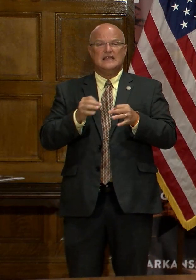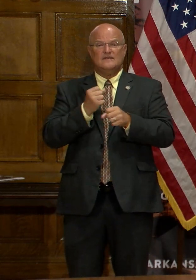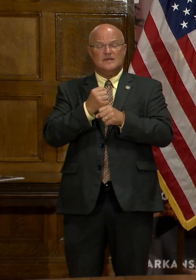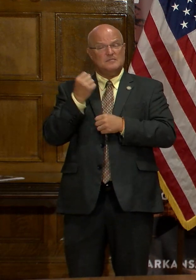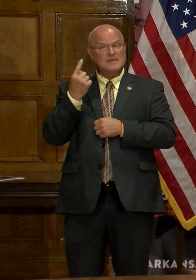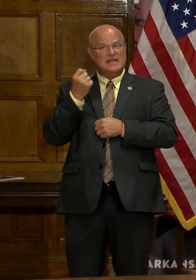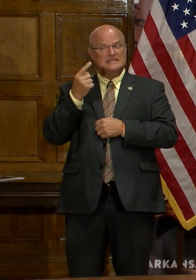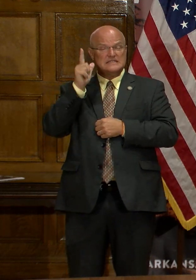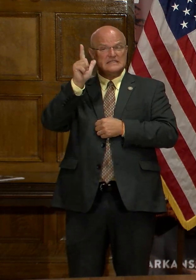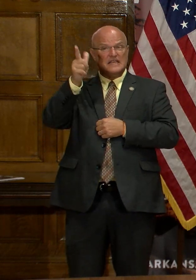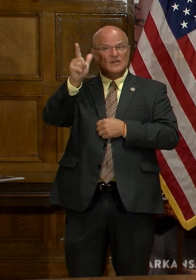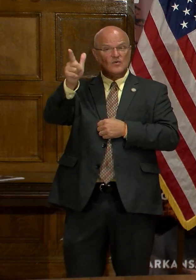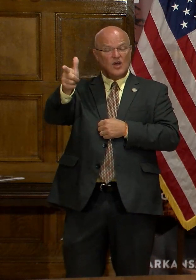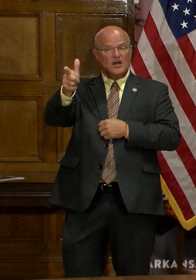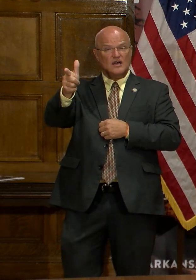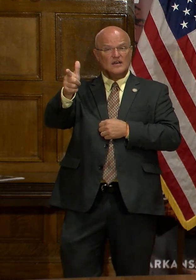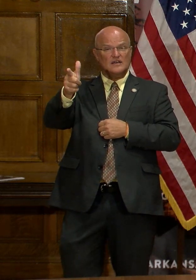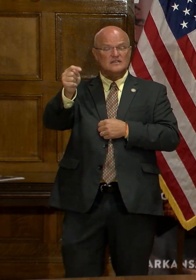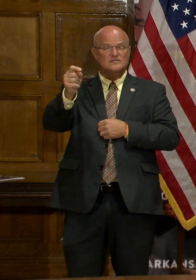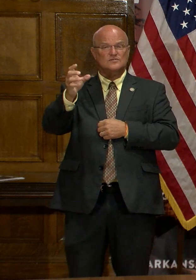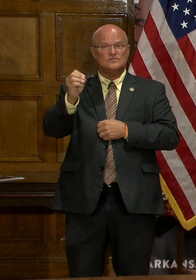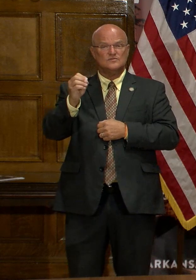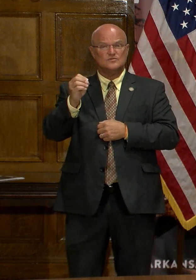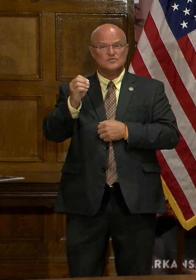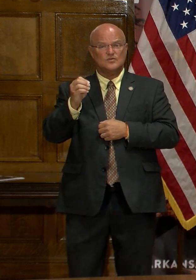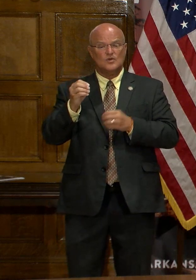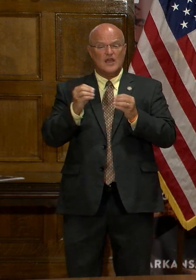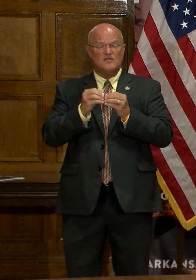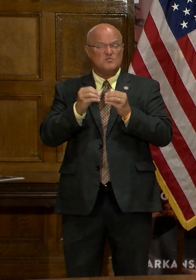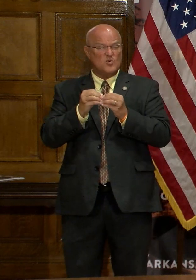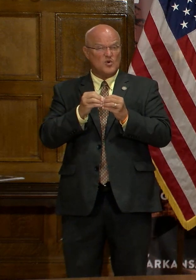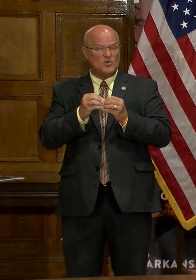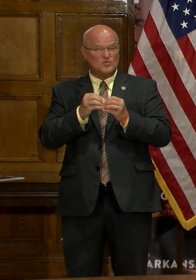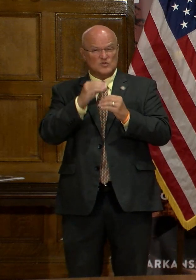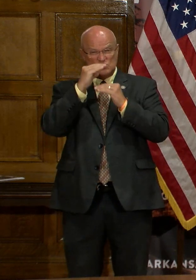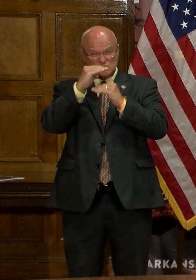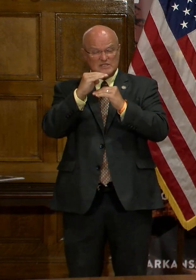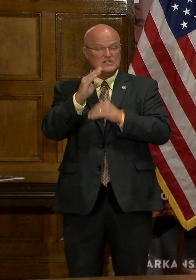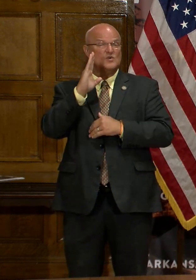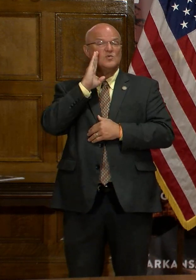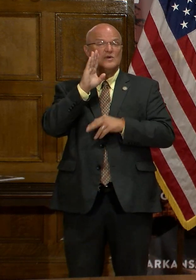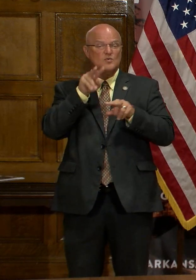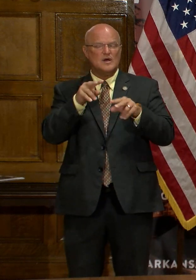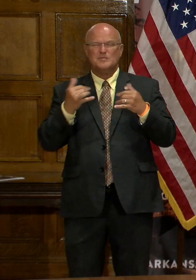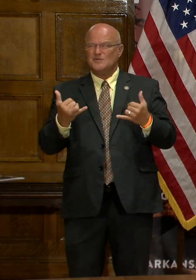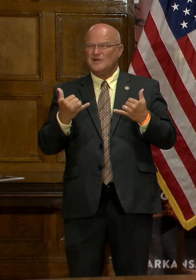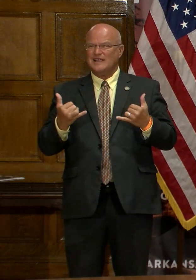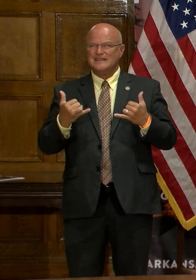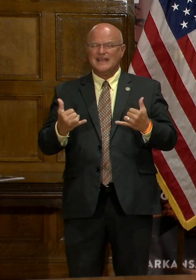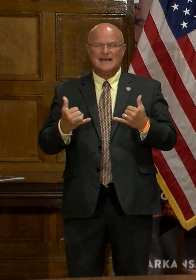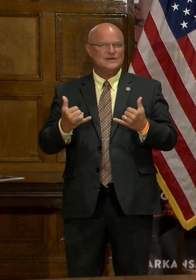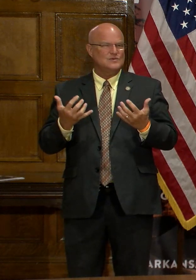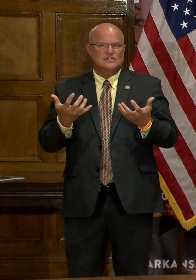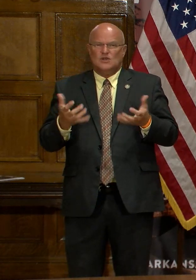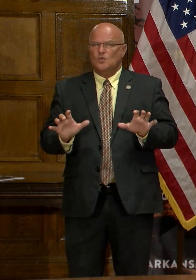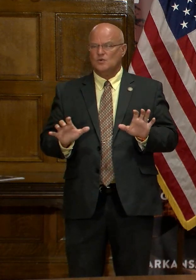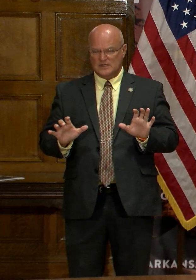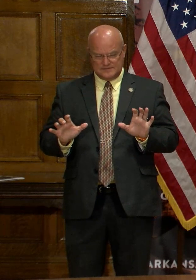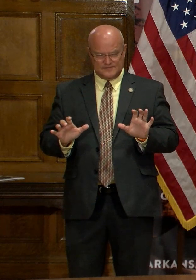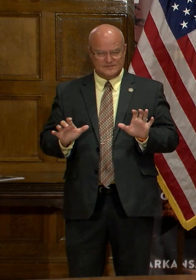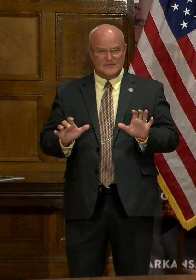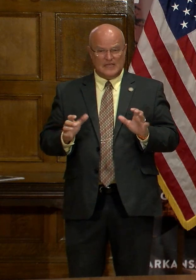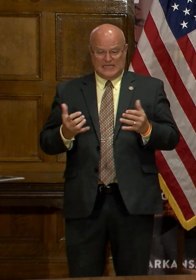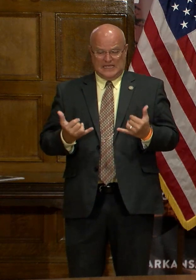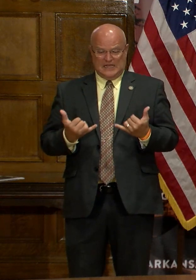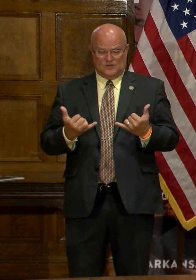makes sense down the road to put in more restrictions, we will look at those. But it's not something that we want to do. And